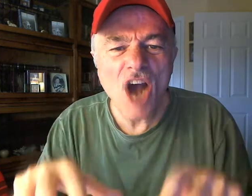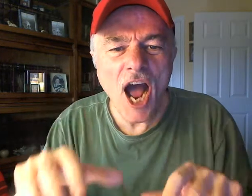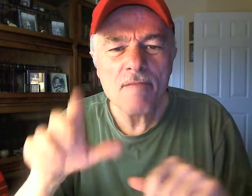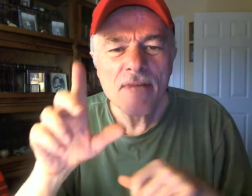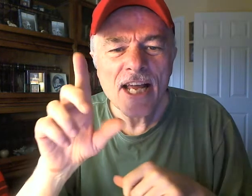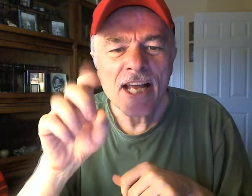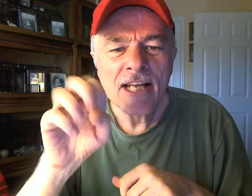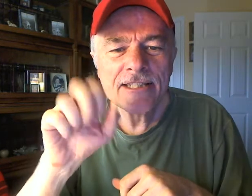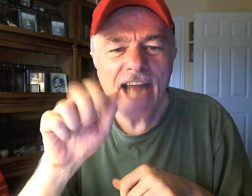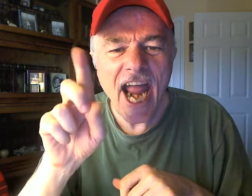drop dead.